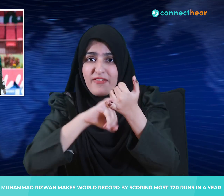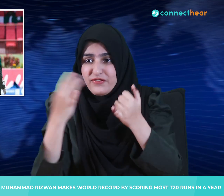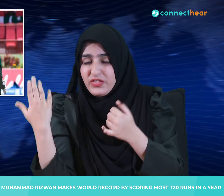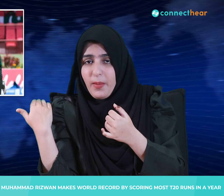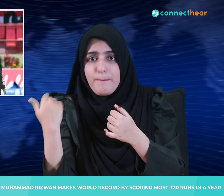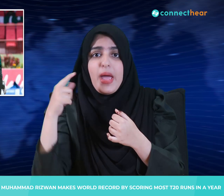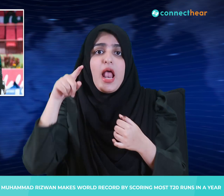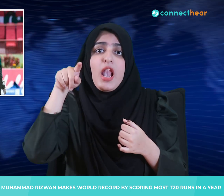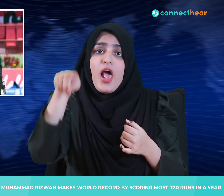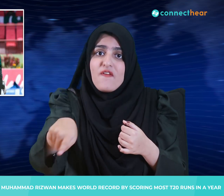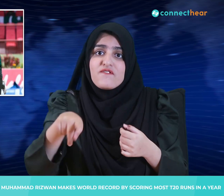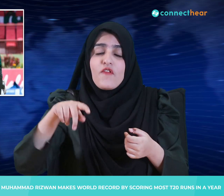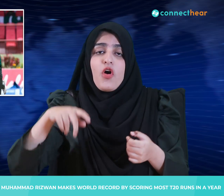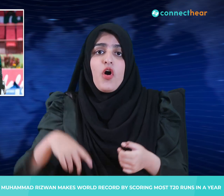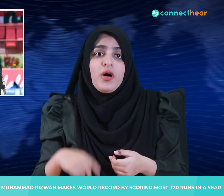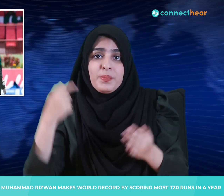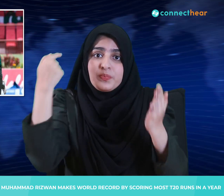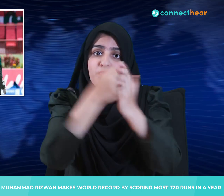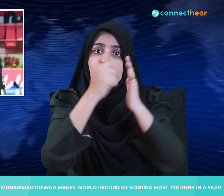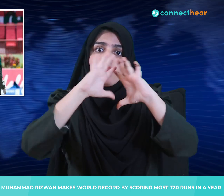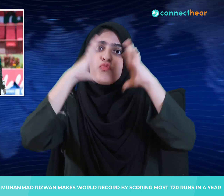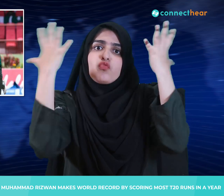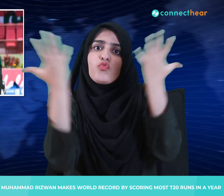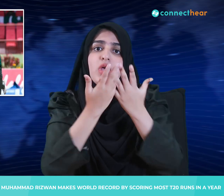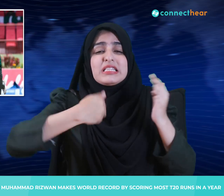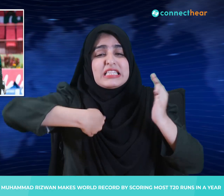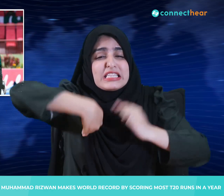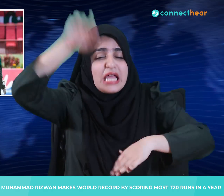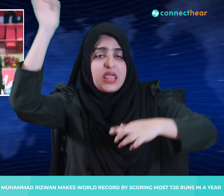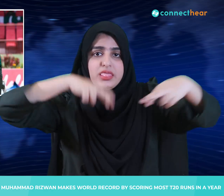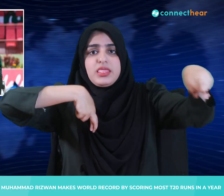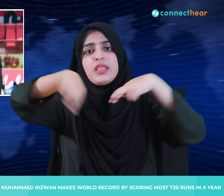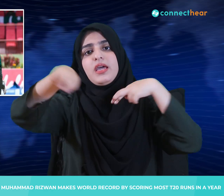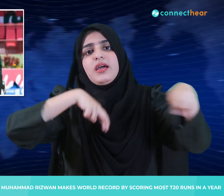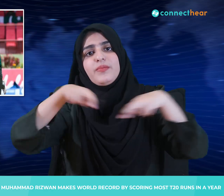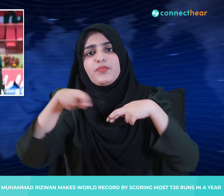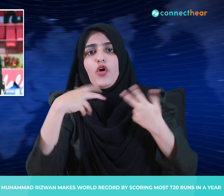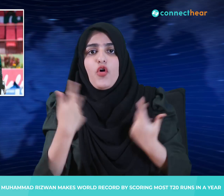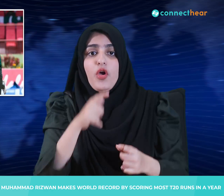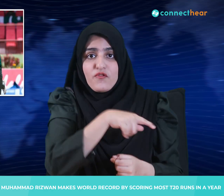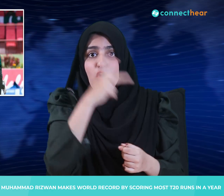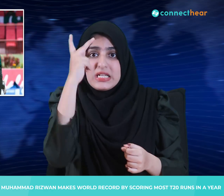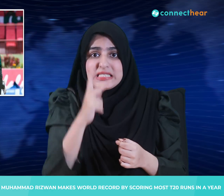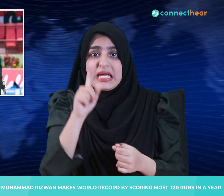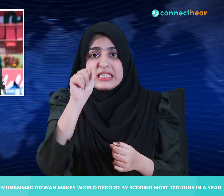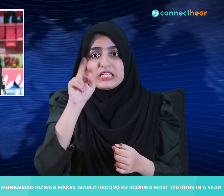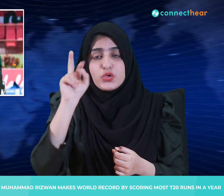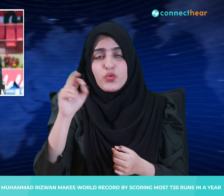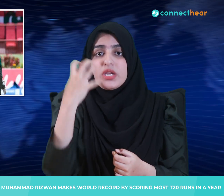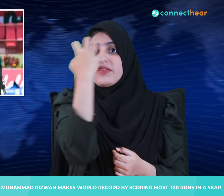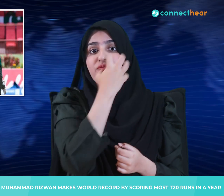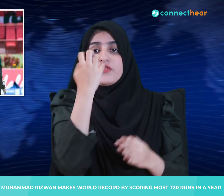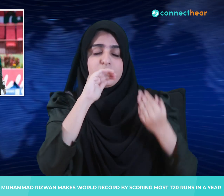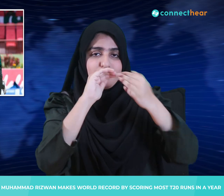by scoring the most T20I runs in a year during the second T20I against West Indies in